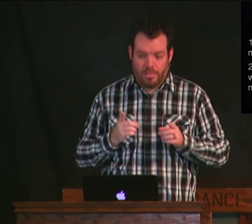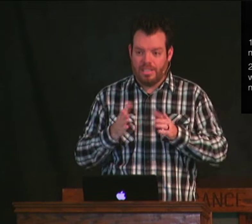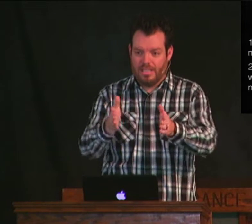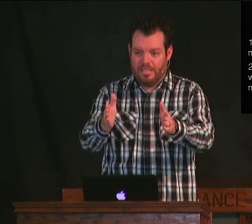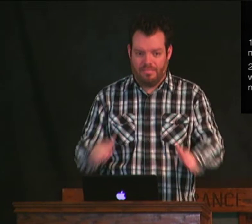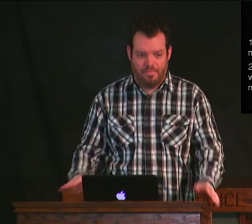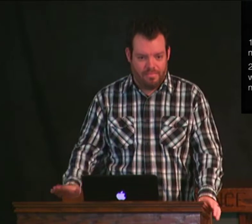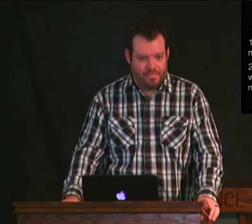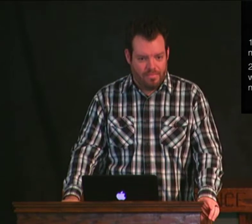decrees.